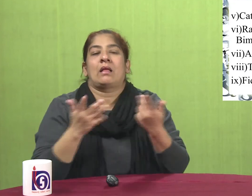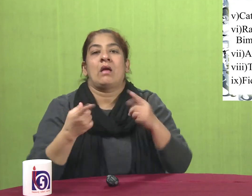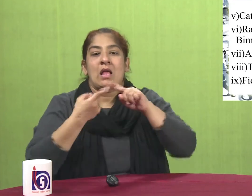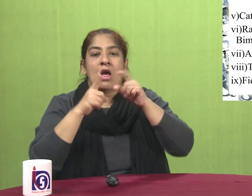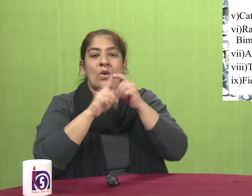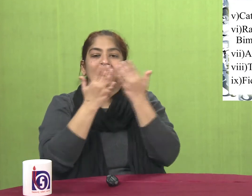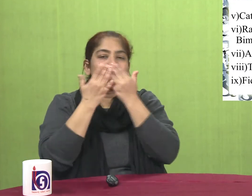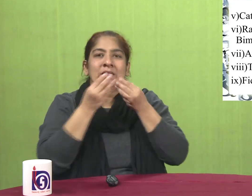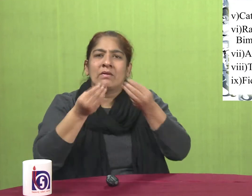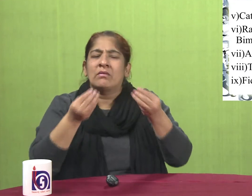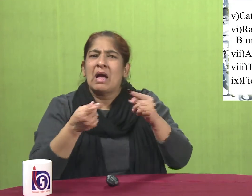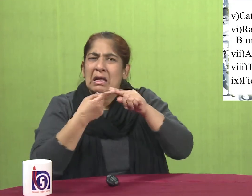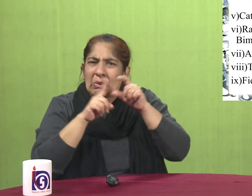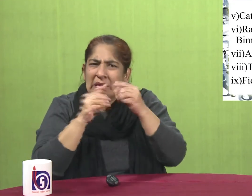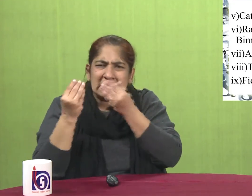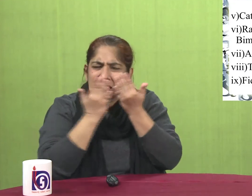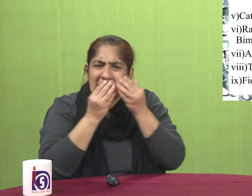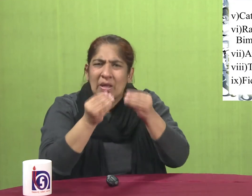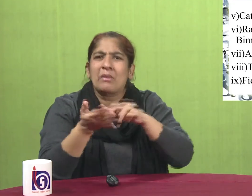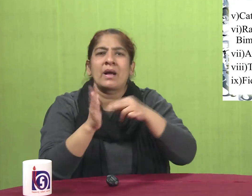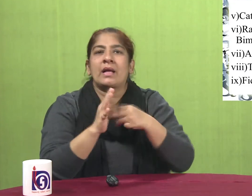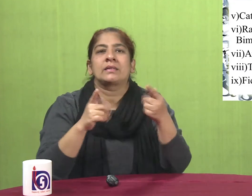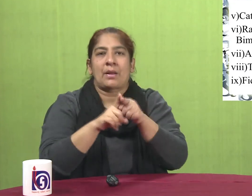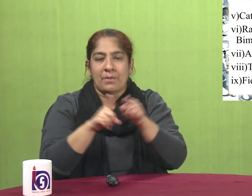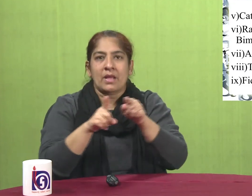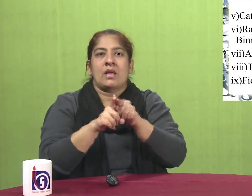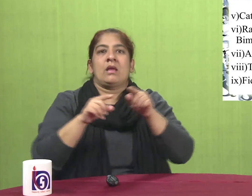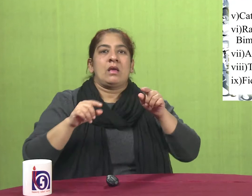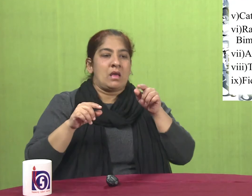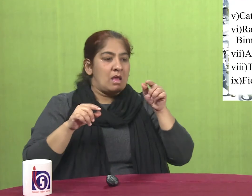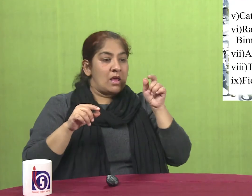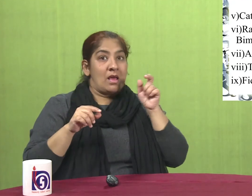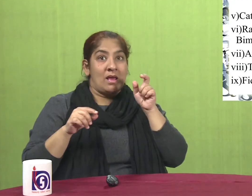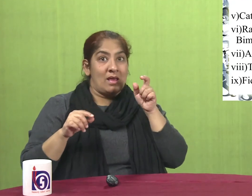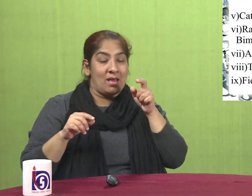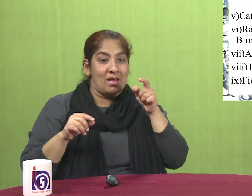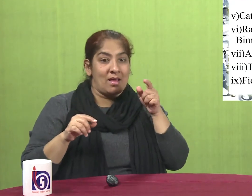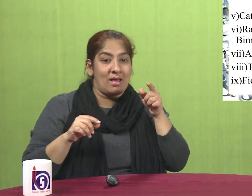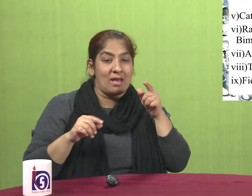Seventh is Amartya Shiksha Yojana.